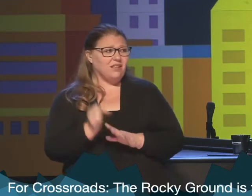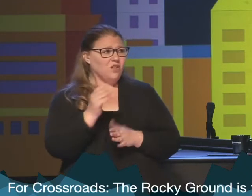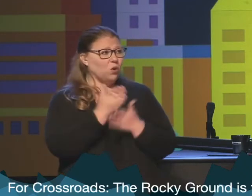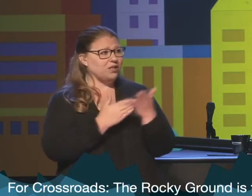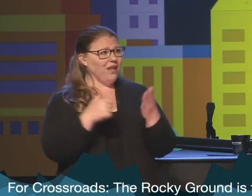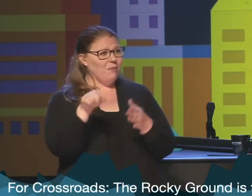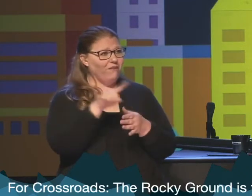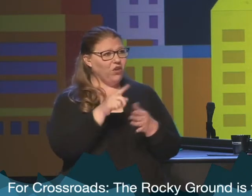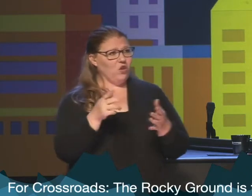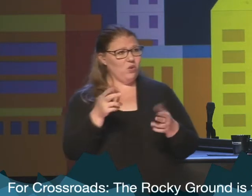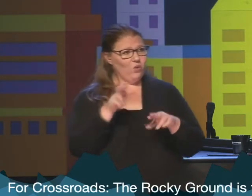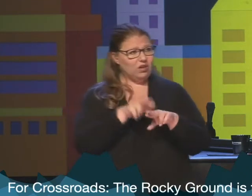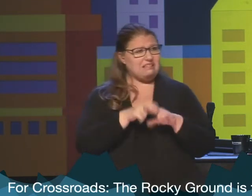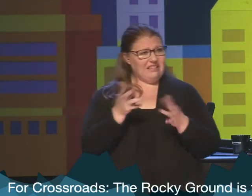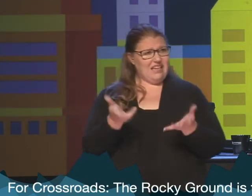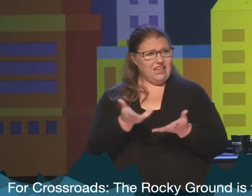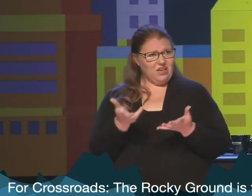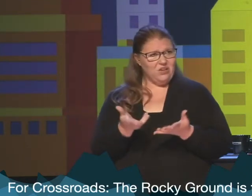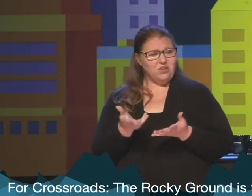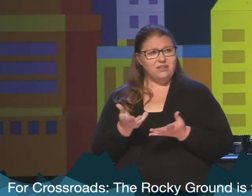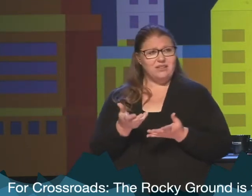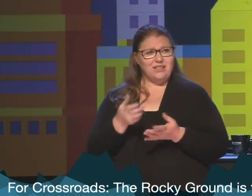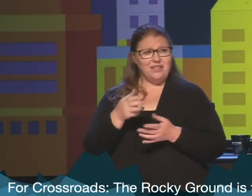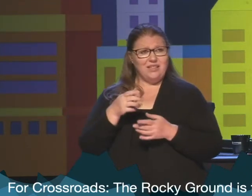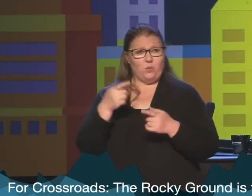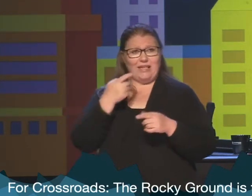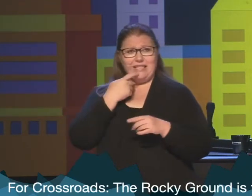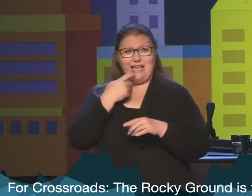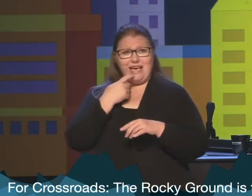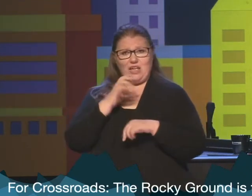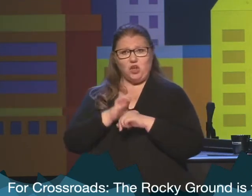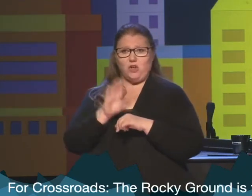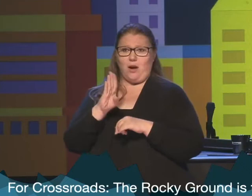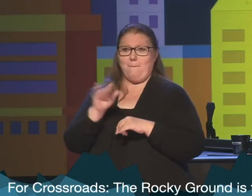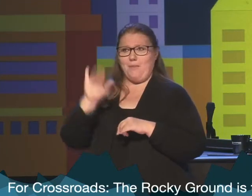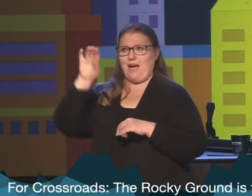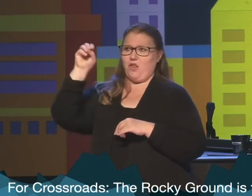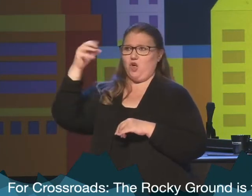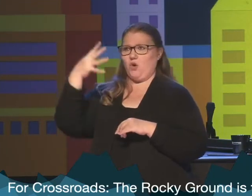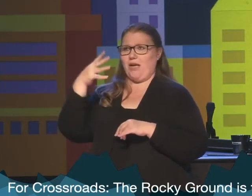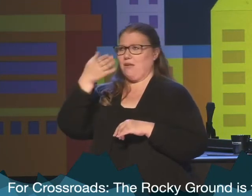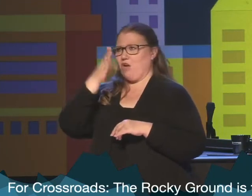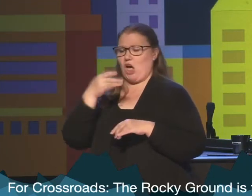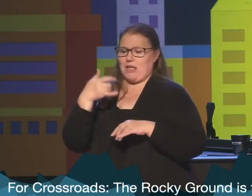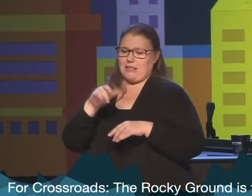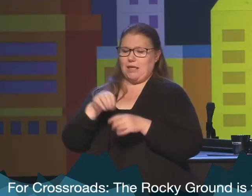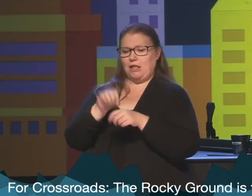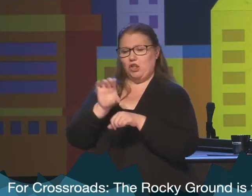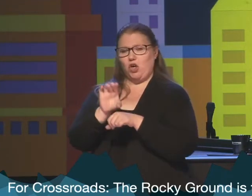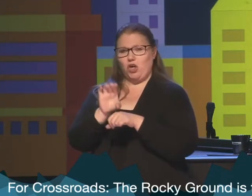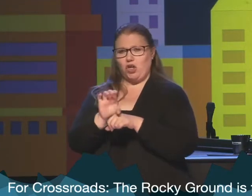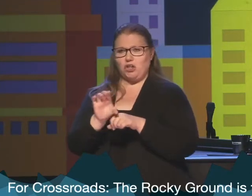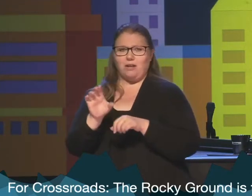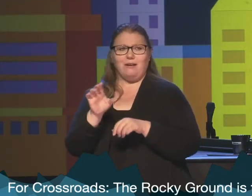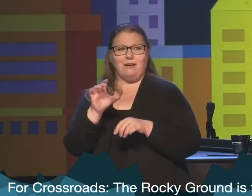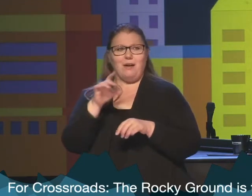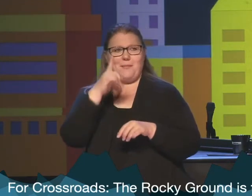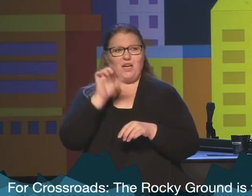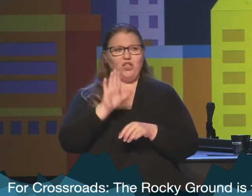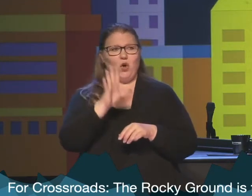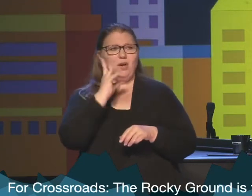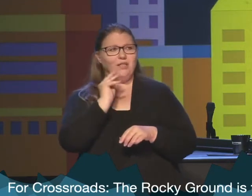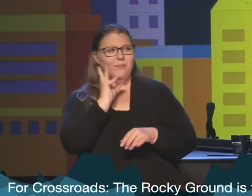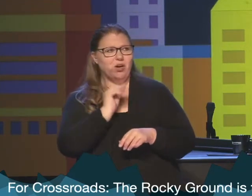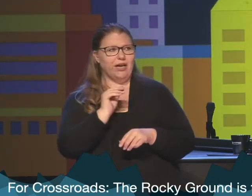are sitting in this space, and we would say in church words, by the grace of God, are still in church because your experience has